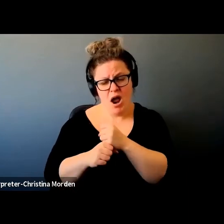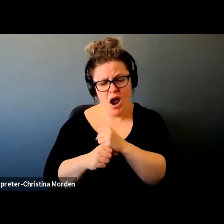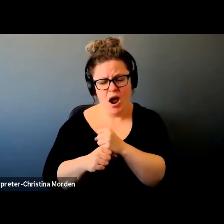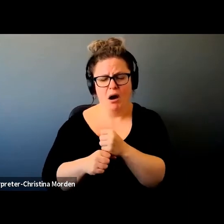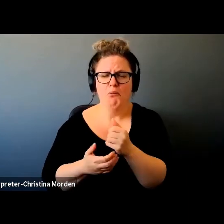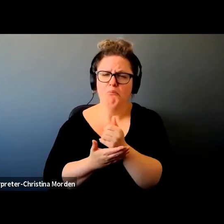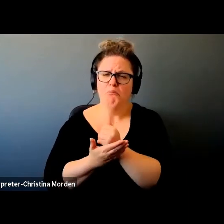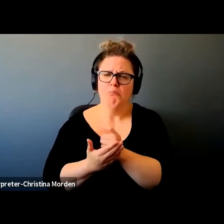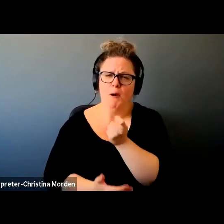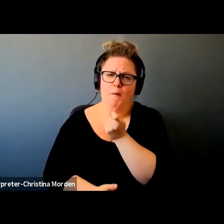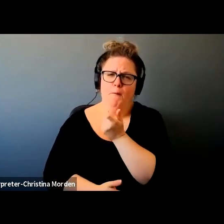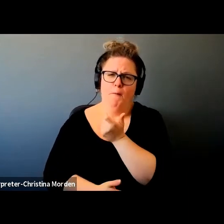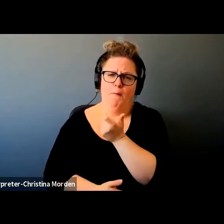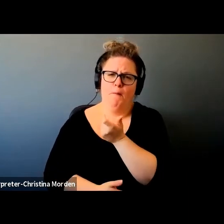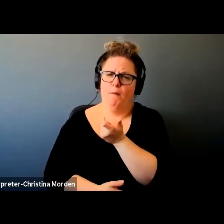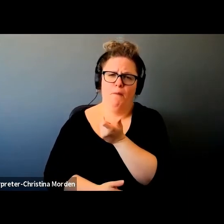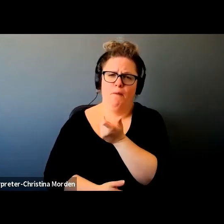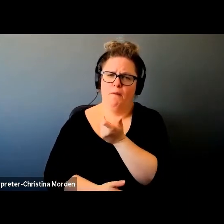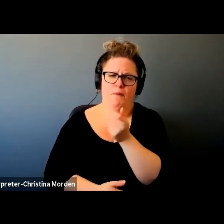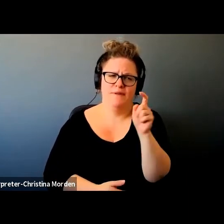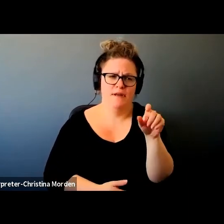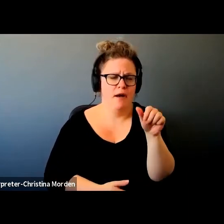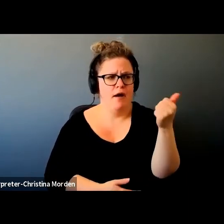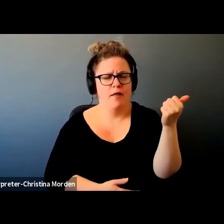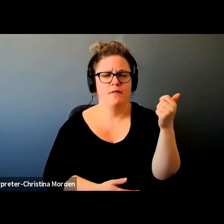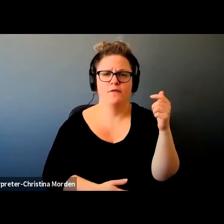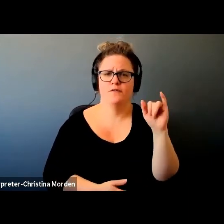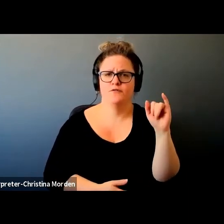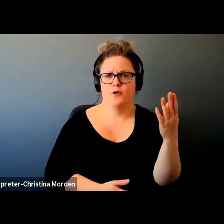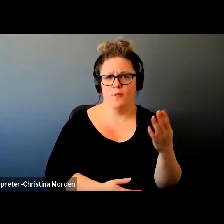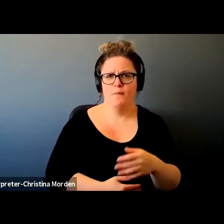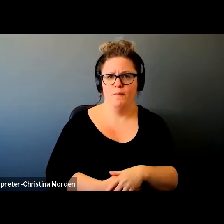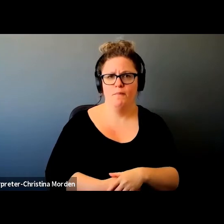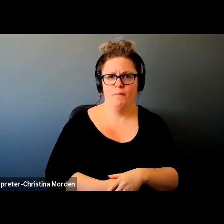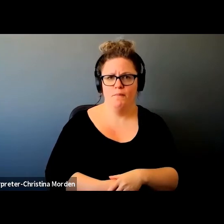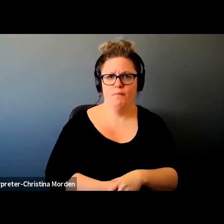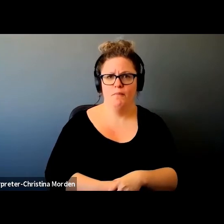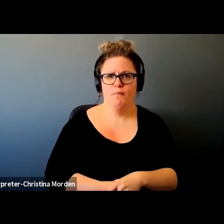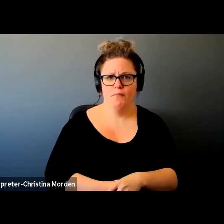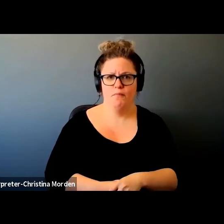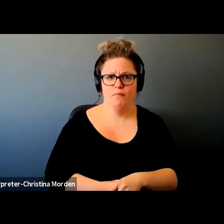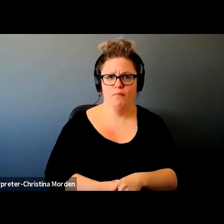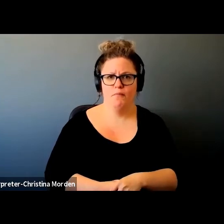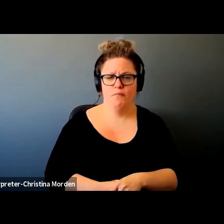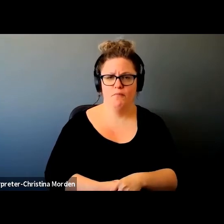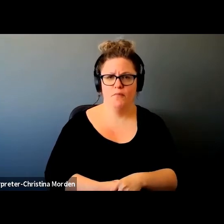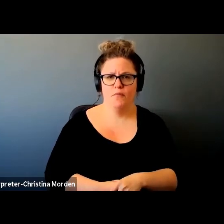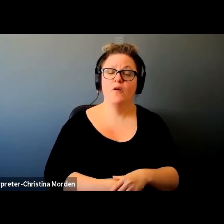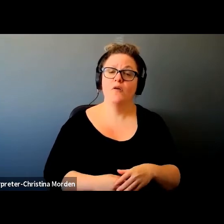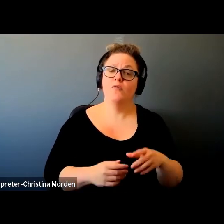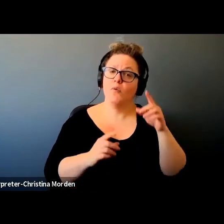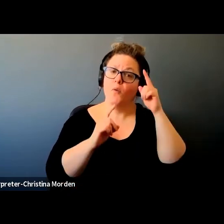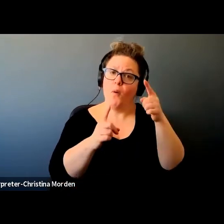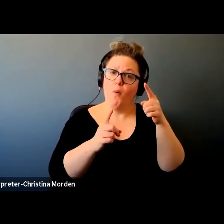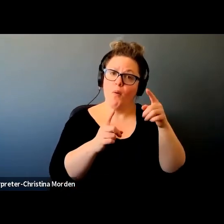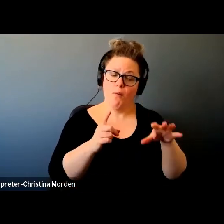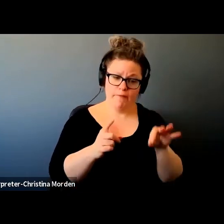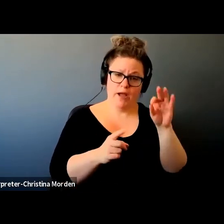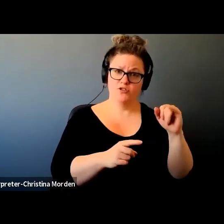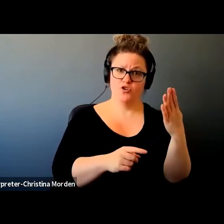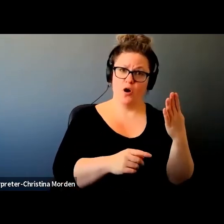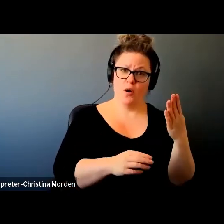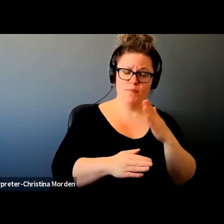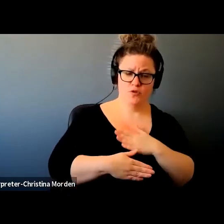enough that you can survive, but that gives you time and energy that you can still do your arts. And it sort of comes down,